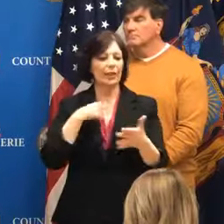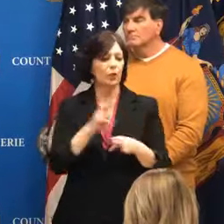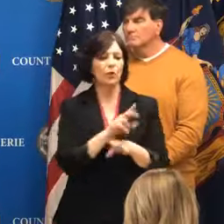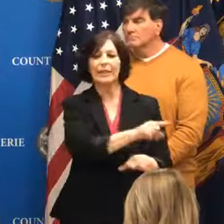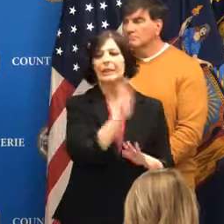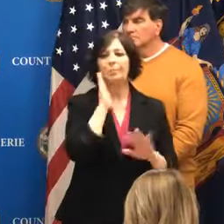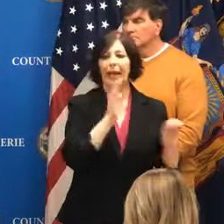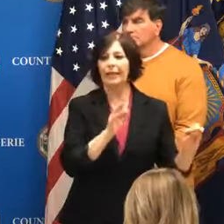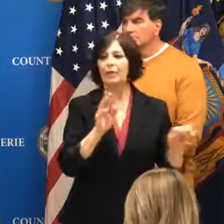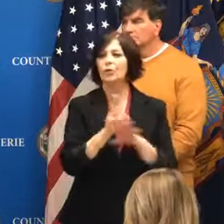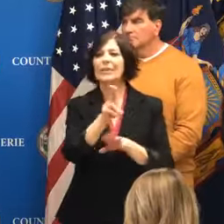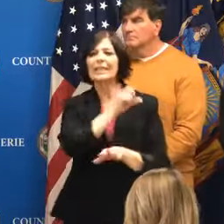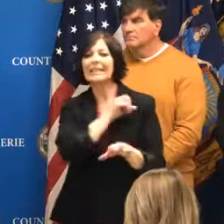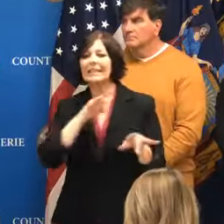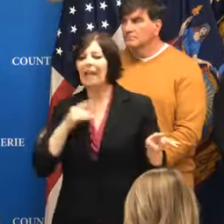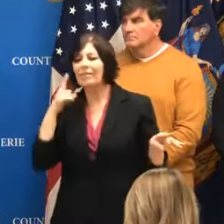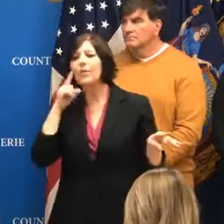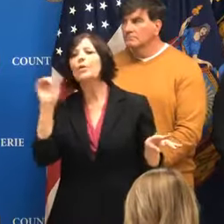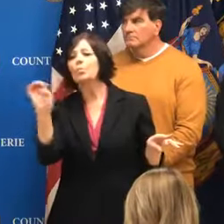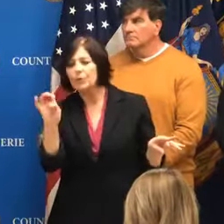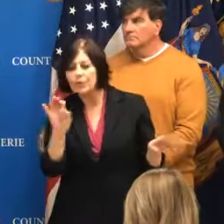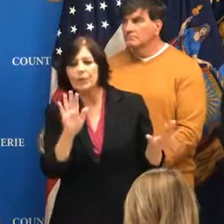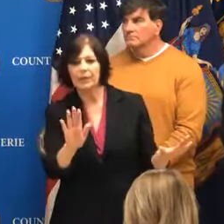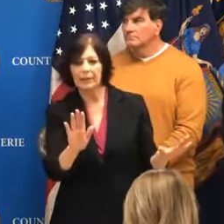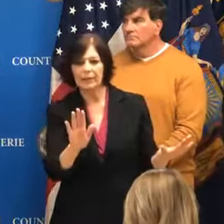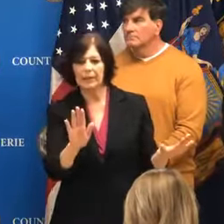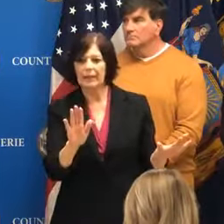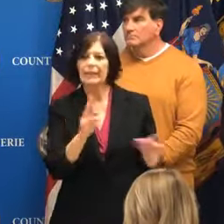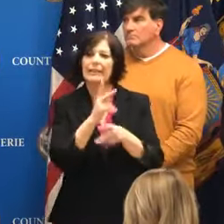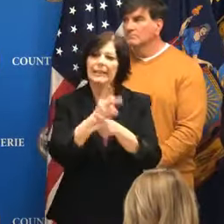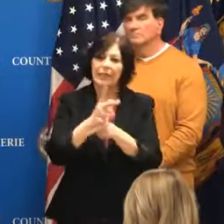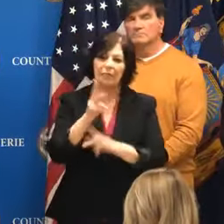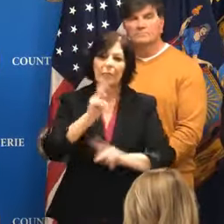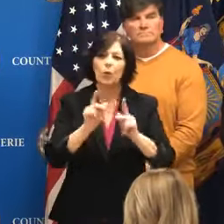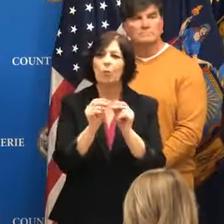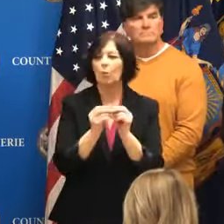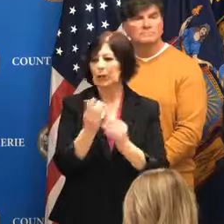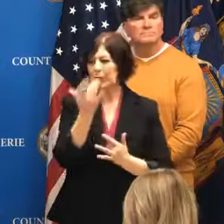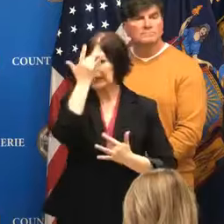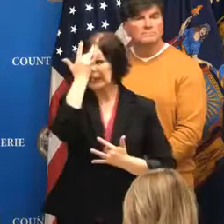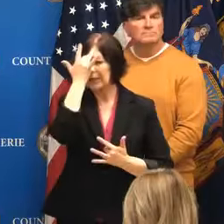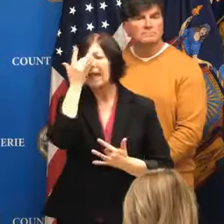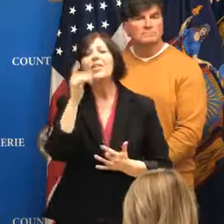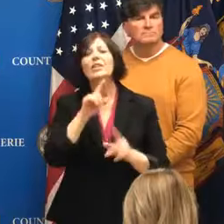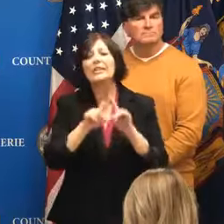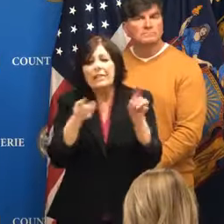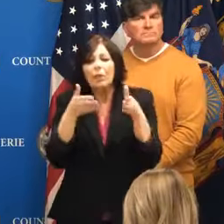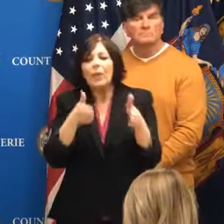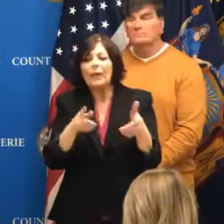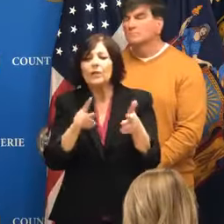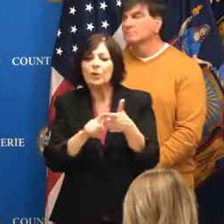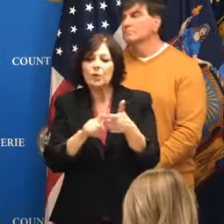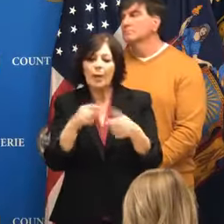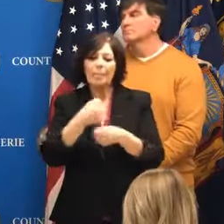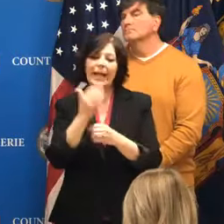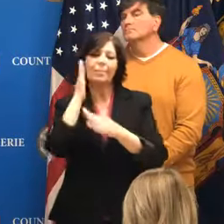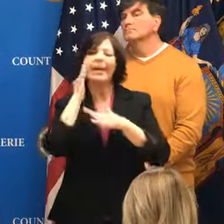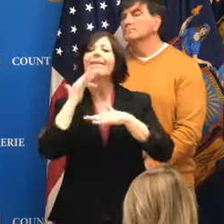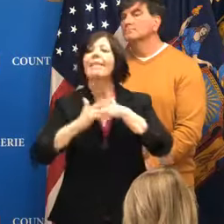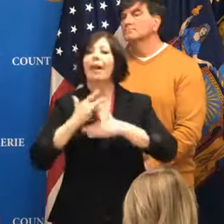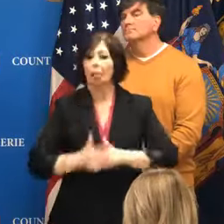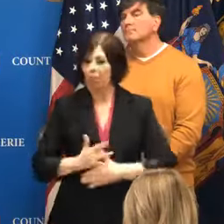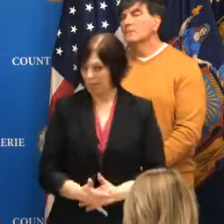the staffing and those staffing in those beds to care for people who are more acutely ill. So there's different ways to direct